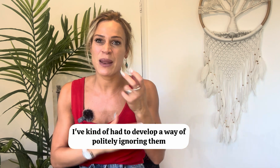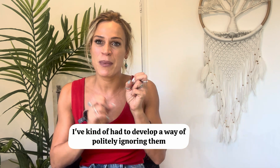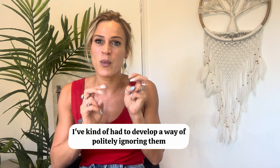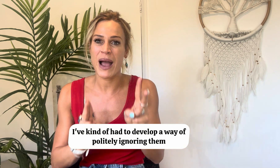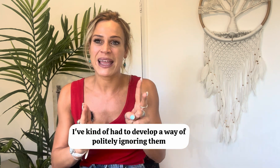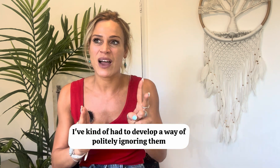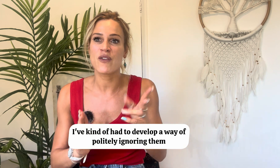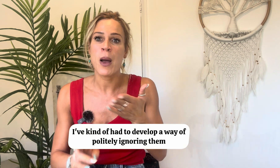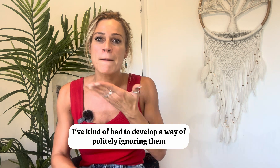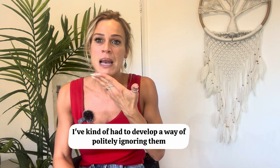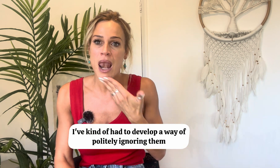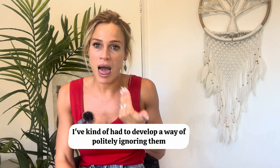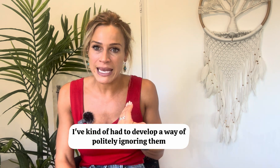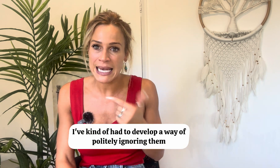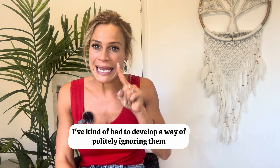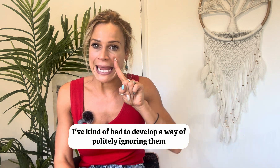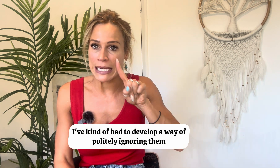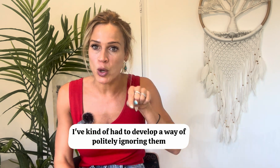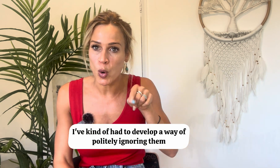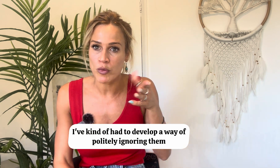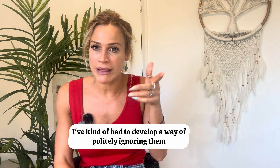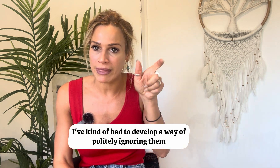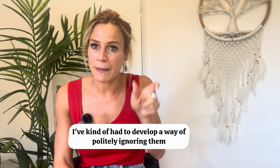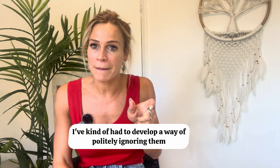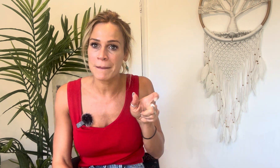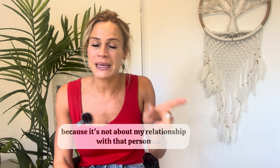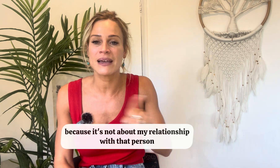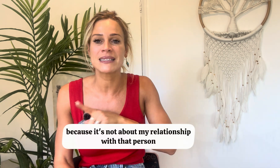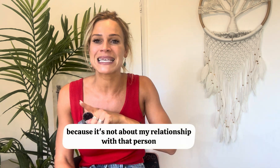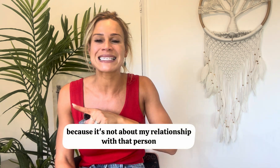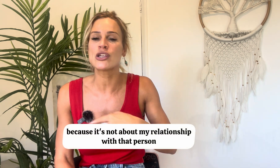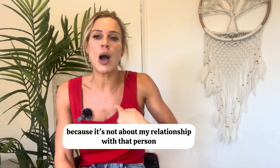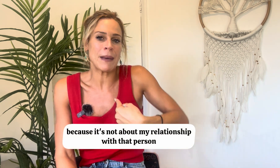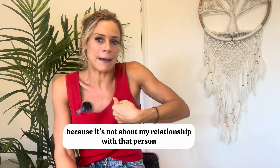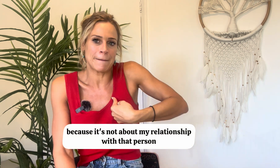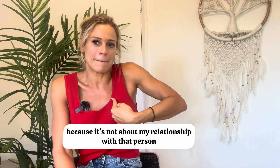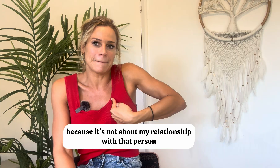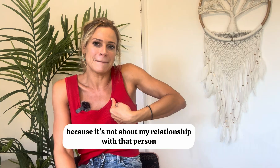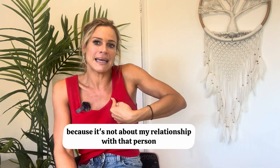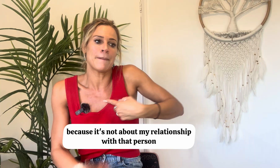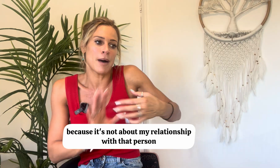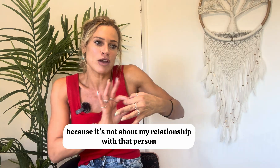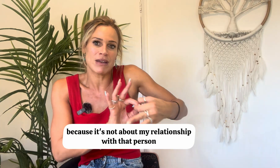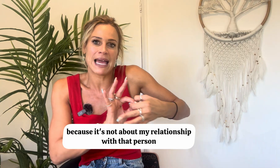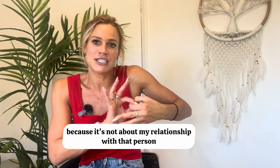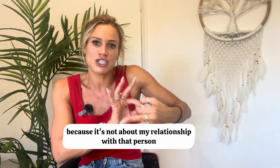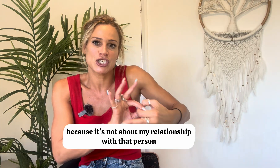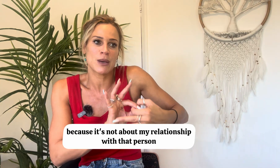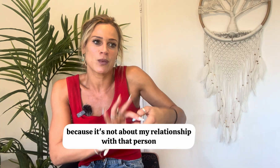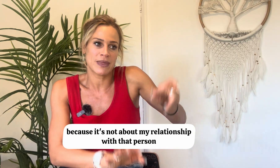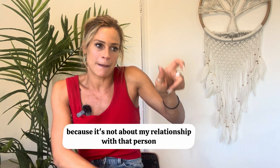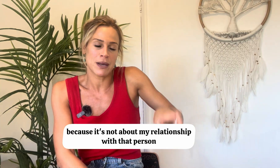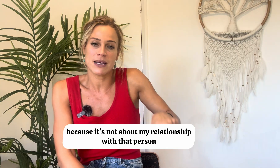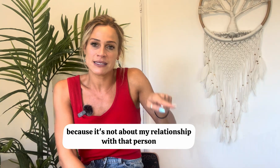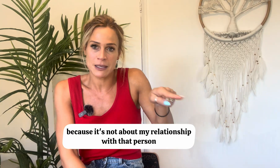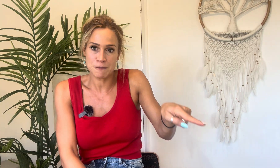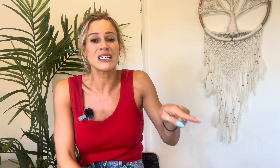a way of politely ignoring them because it's not about my relationship with that person. So